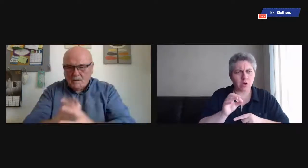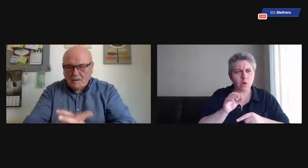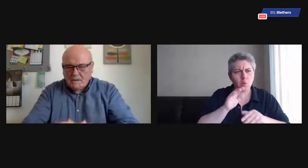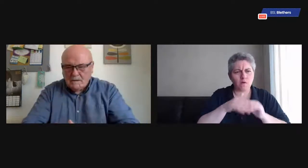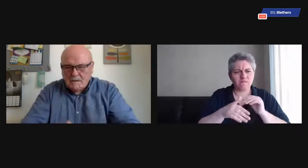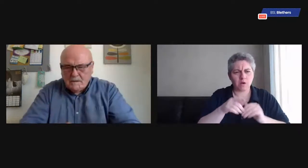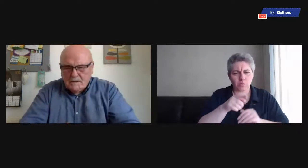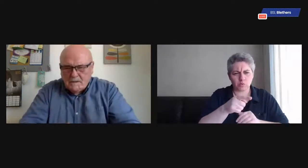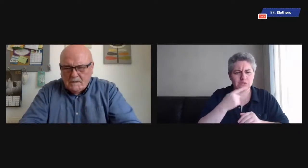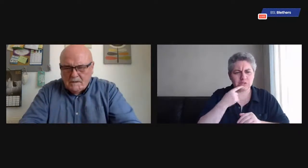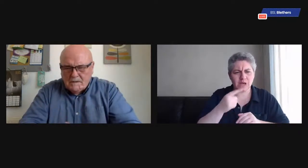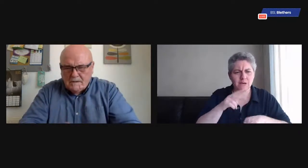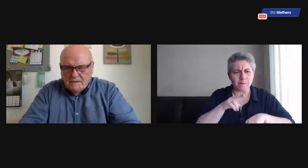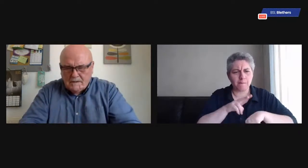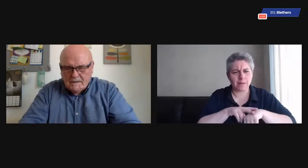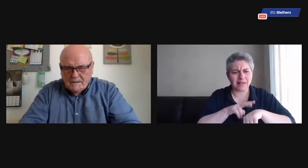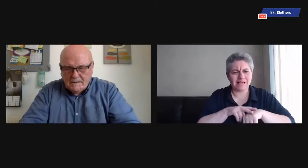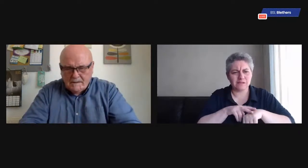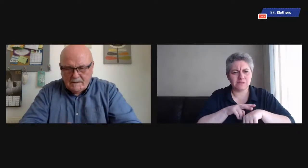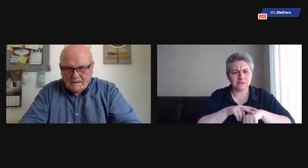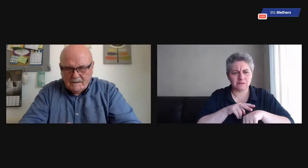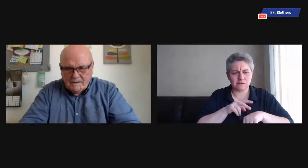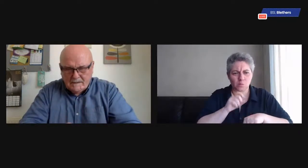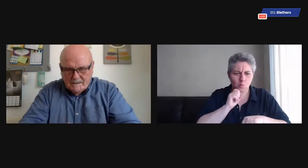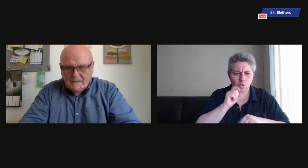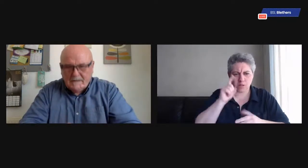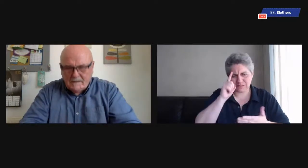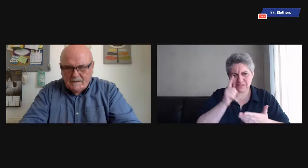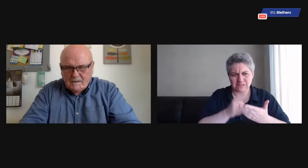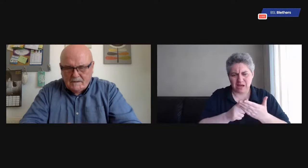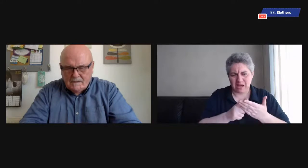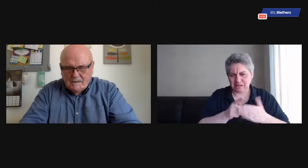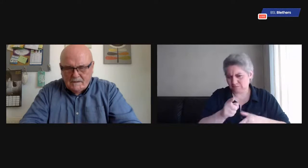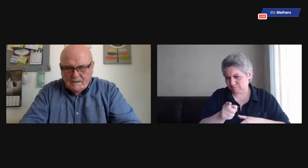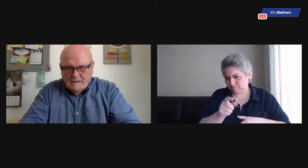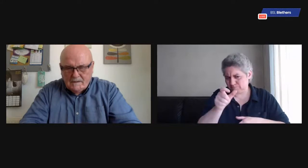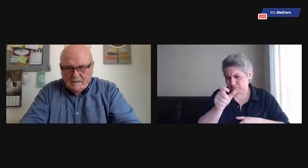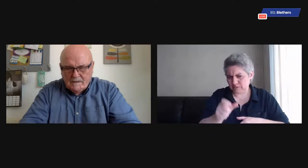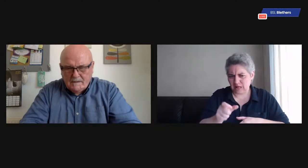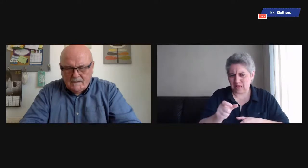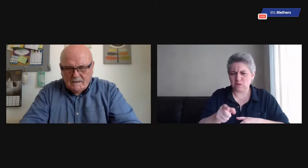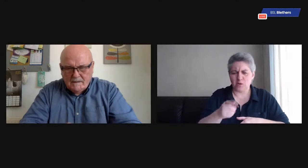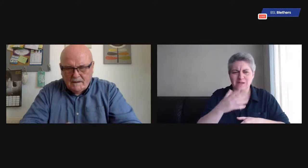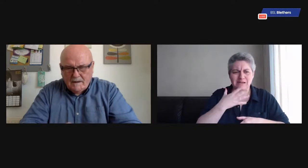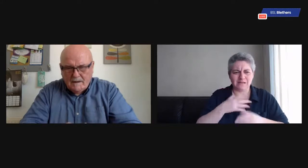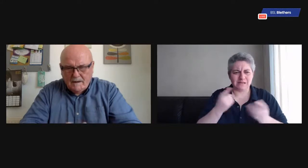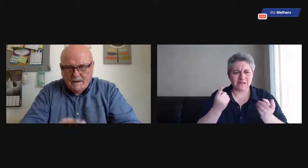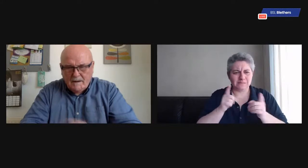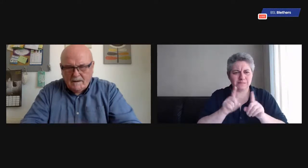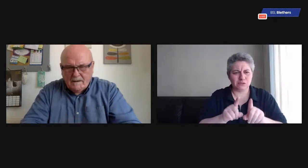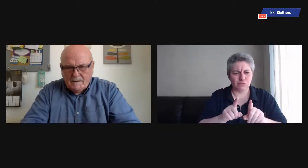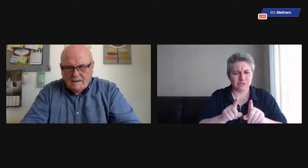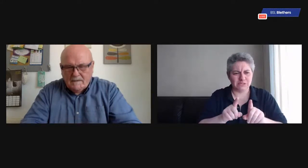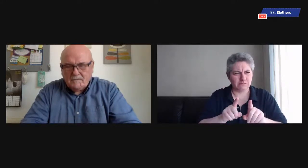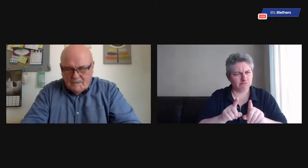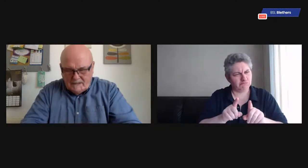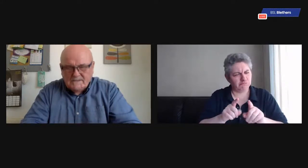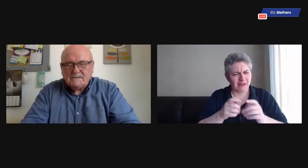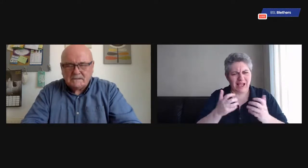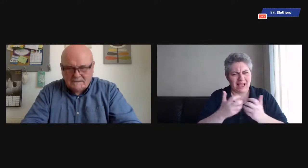to trial or court. But you mentioned earlier on that the police actually, they